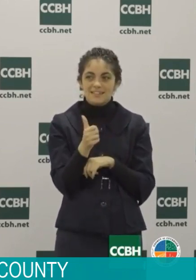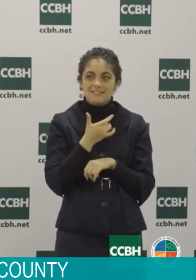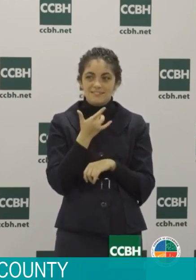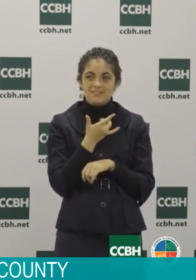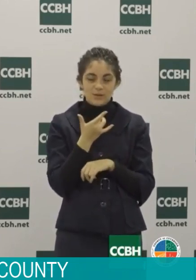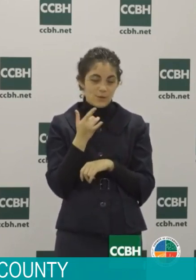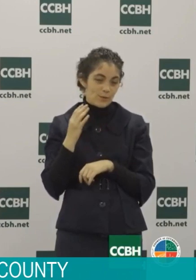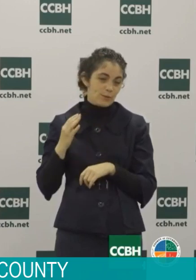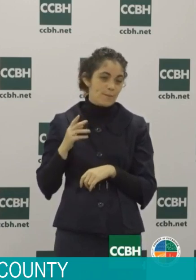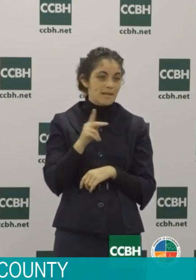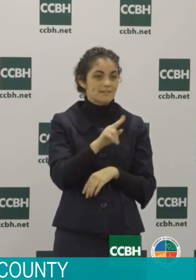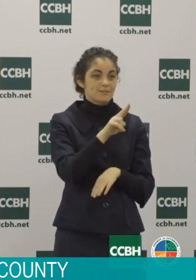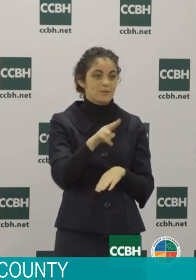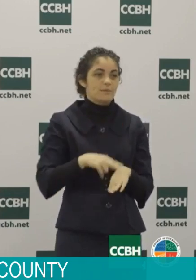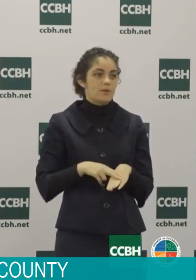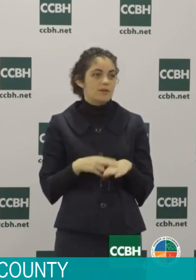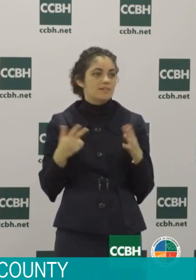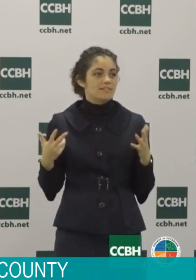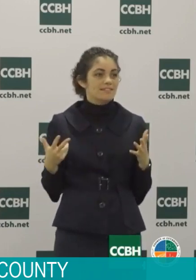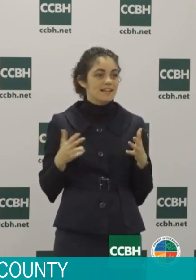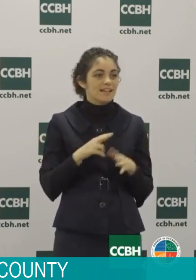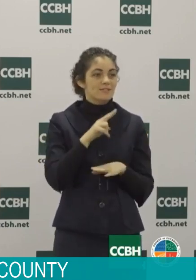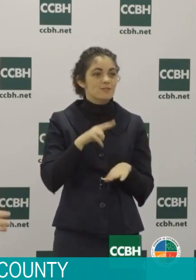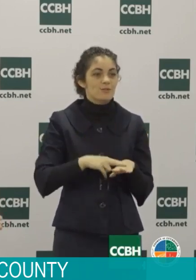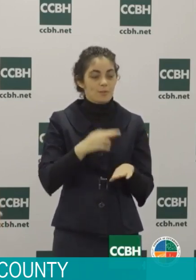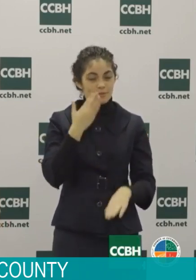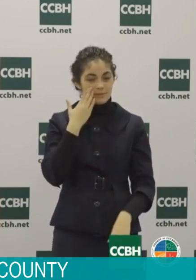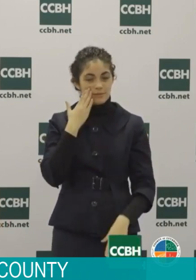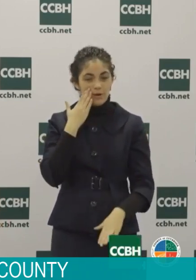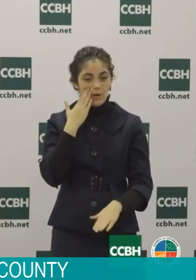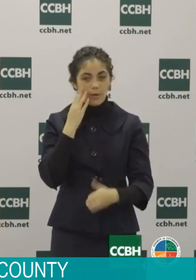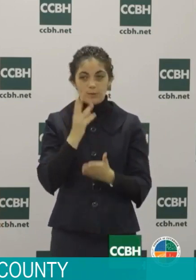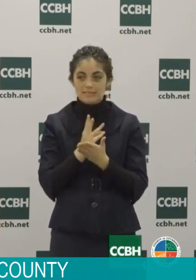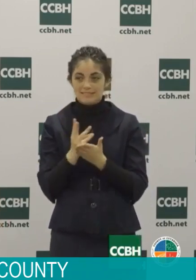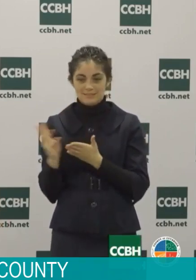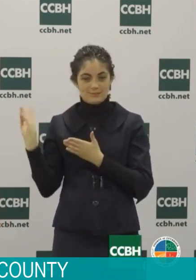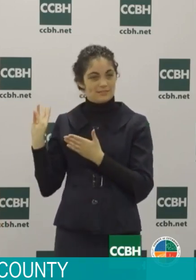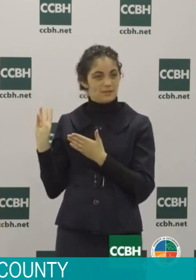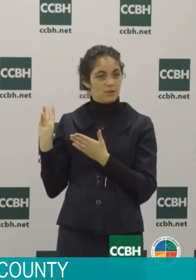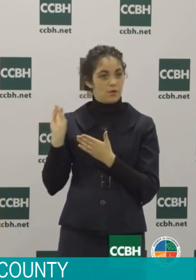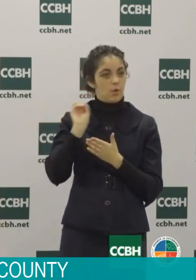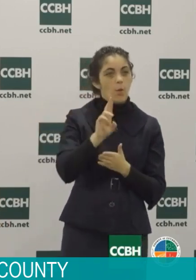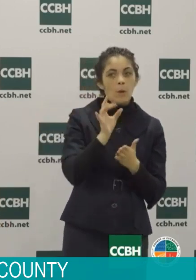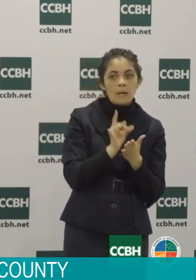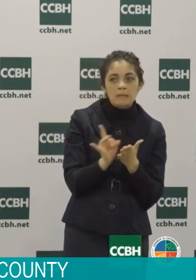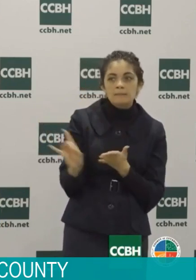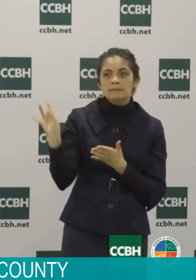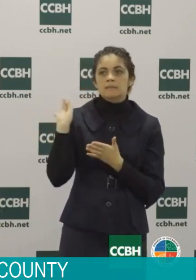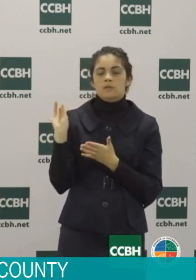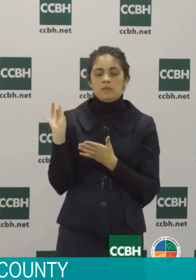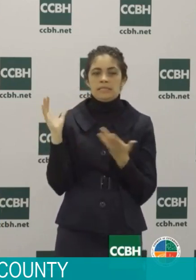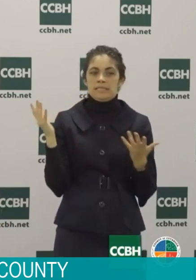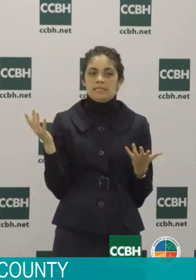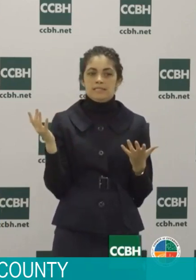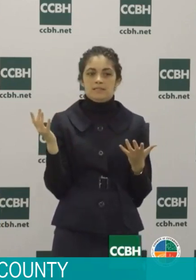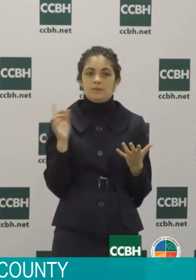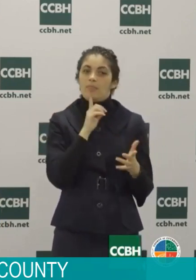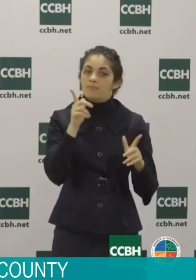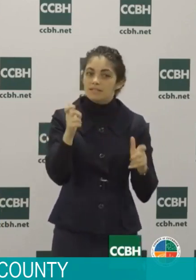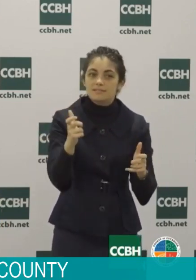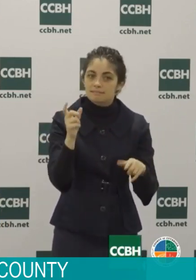think life will return to normal as you knew it 6 weeks ago or 8 weeks ago